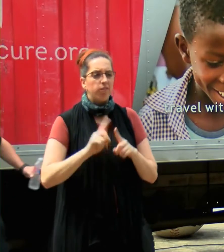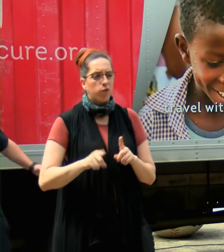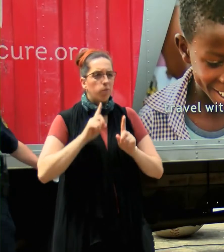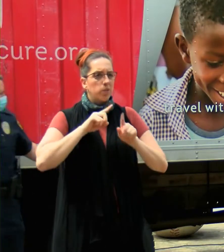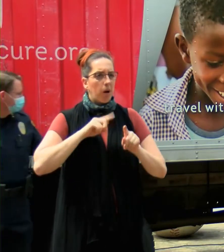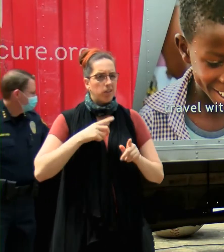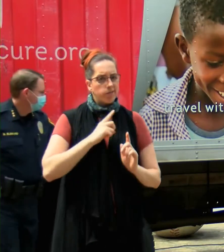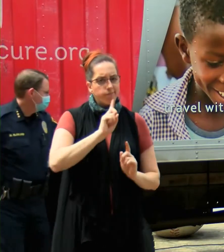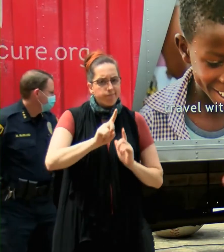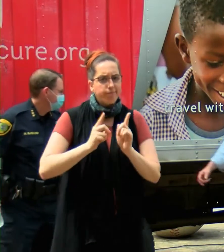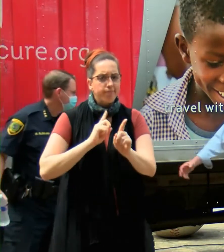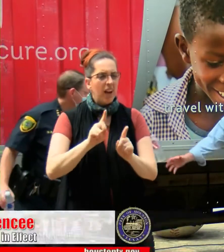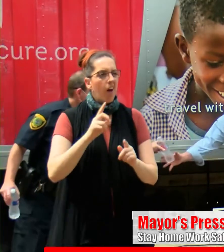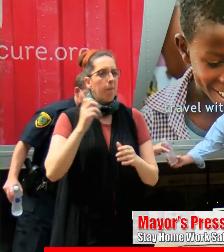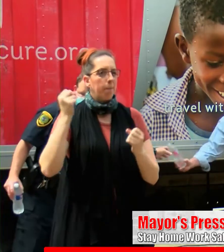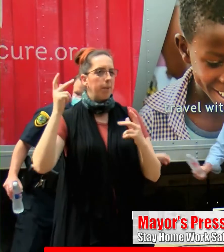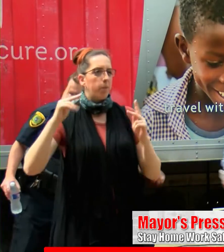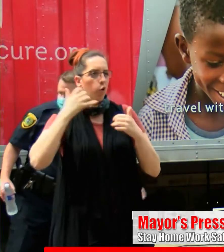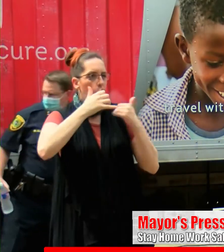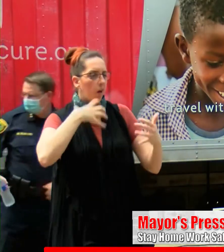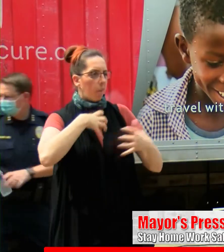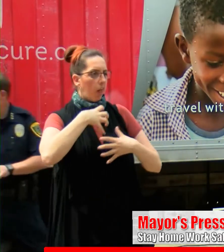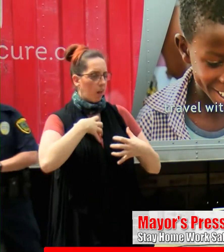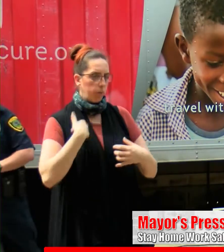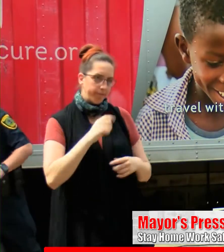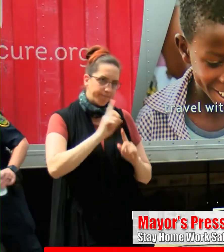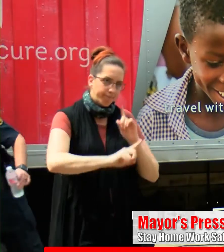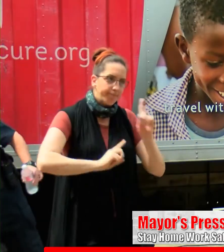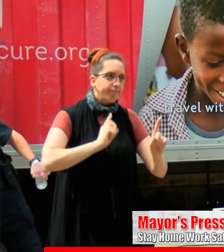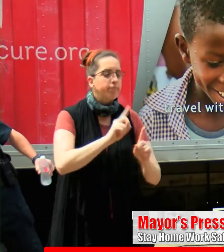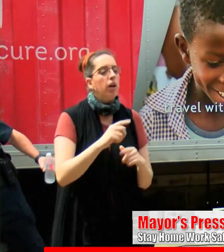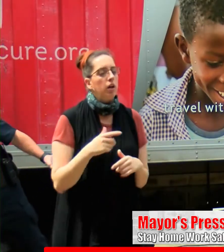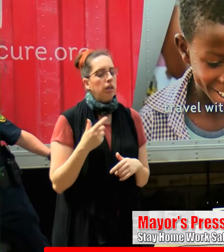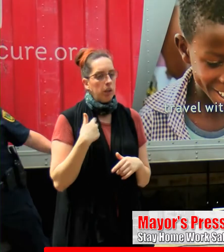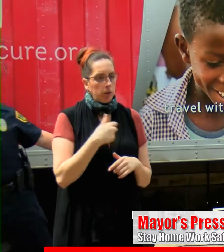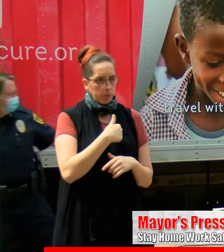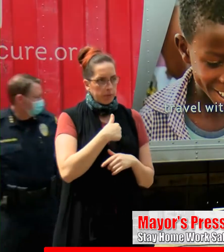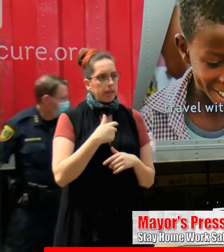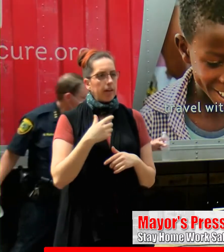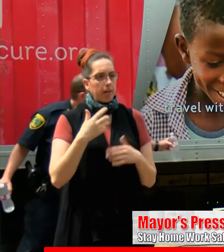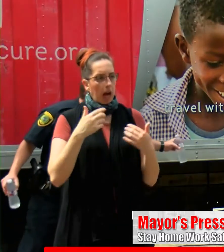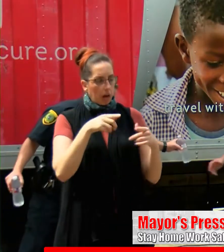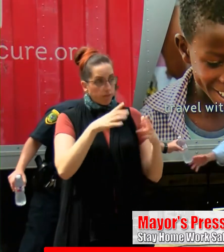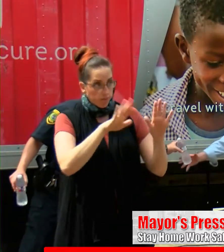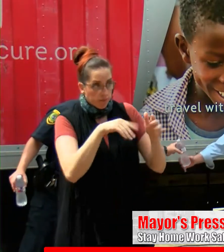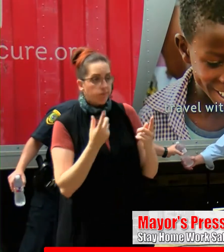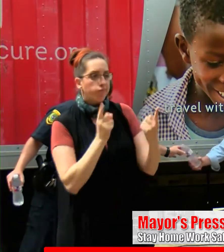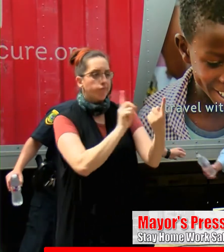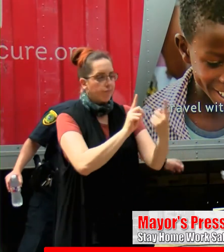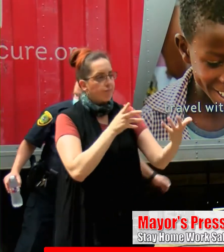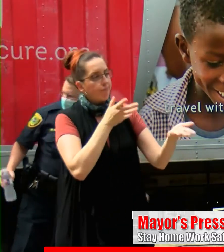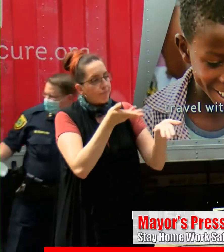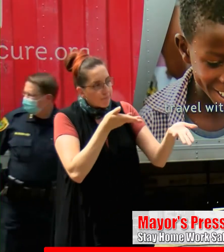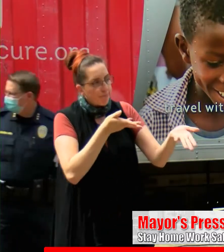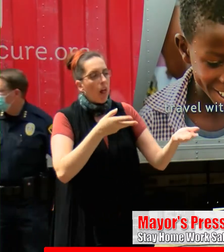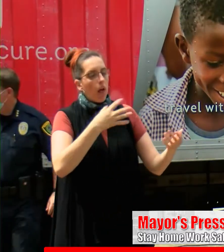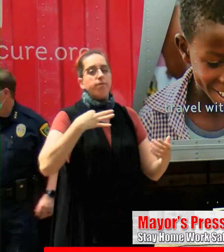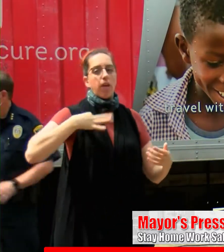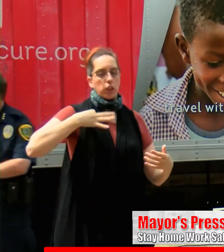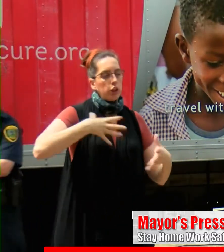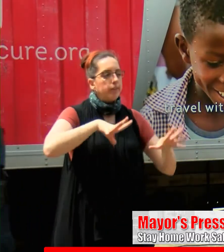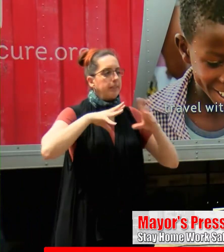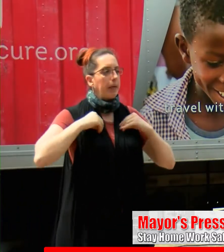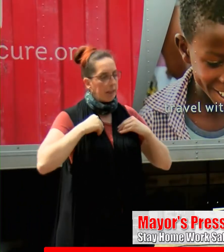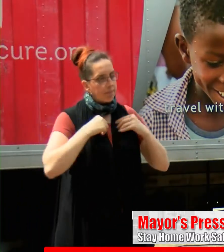responses to complaints. We've managed to get voluntary compliance on each one of those, and that's a